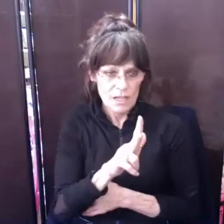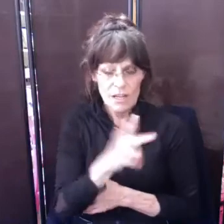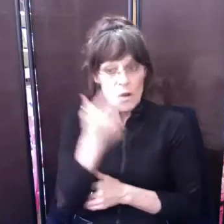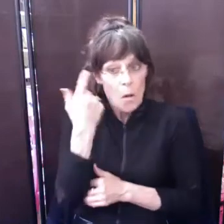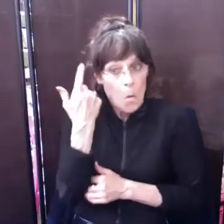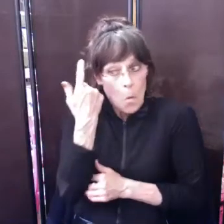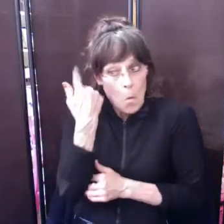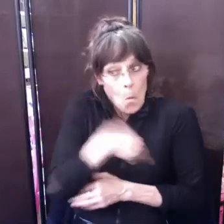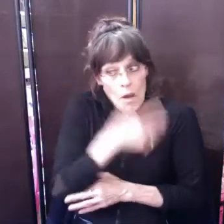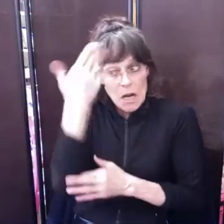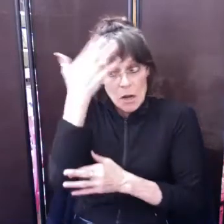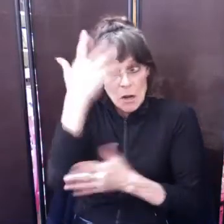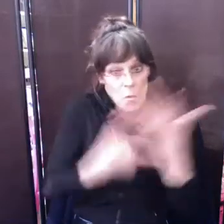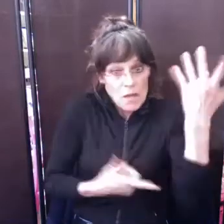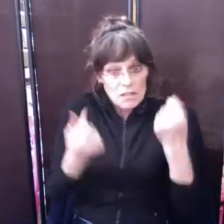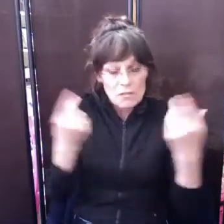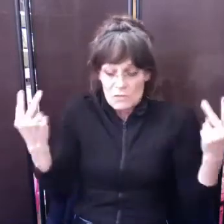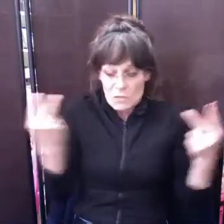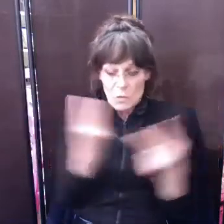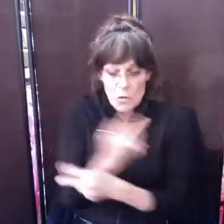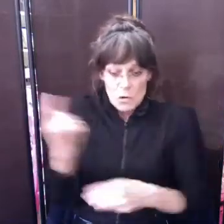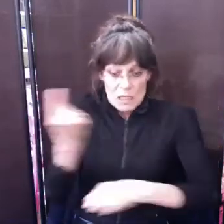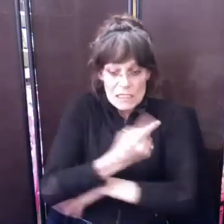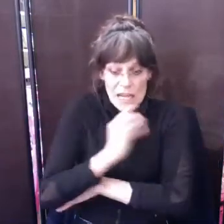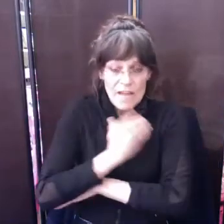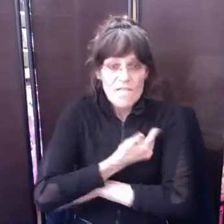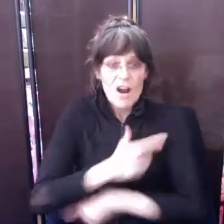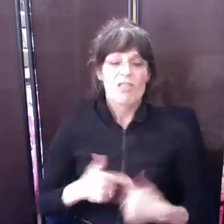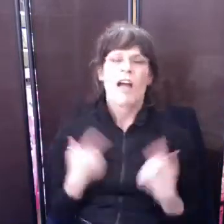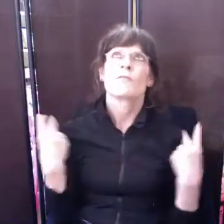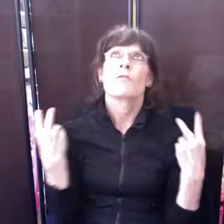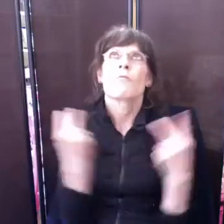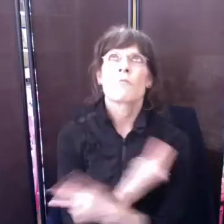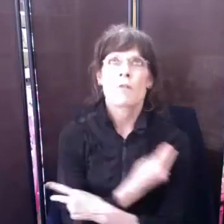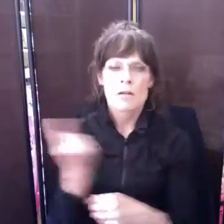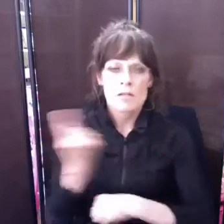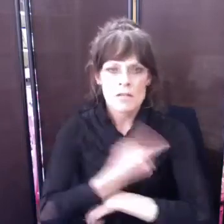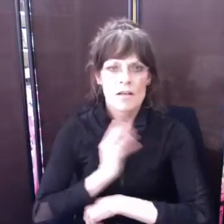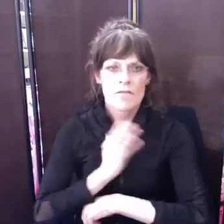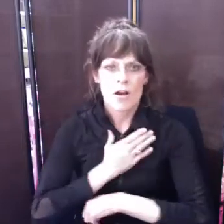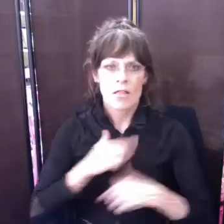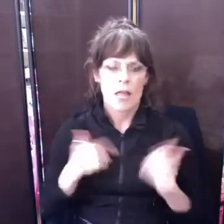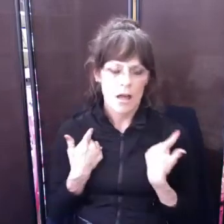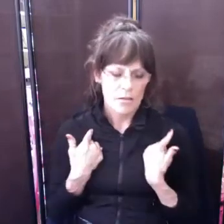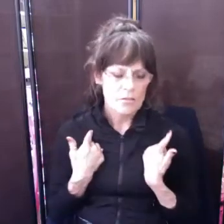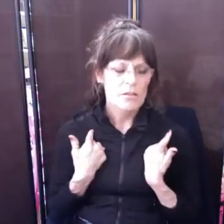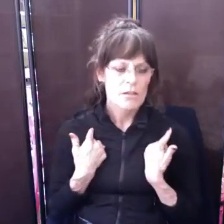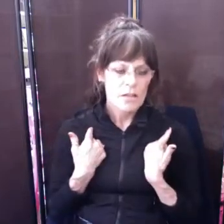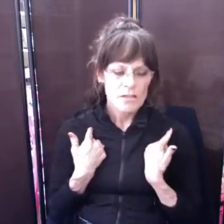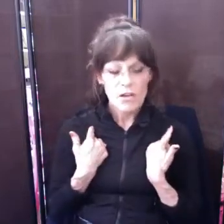the absolute worst day of our lives, the worst day of our lives. And so I went and stayed with my father for